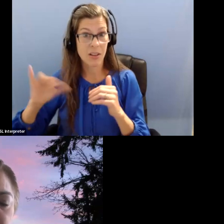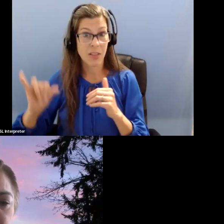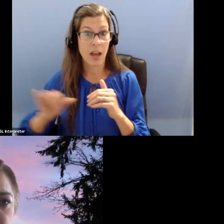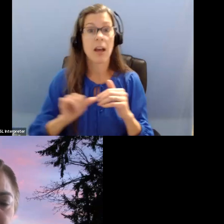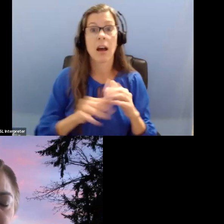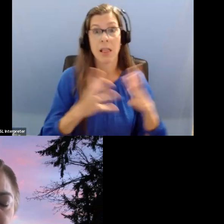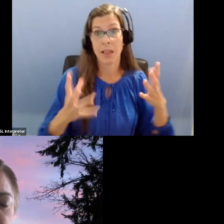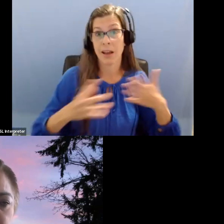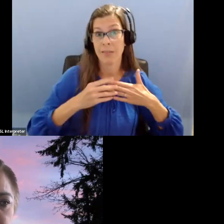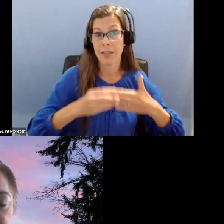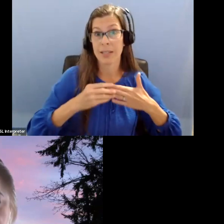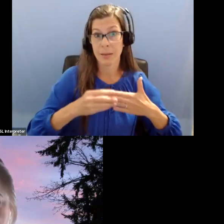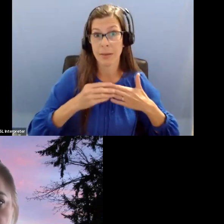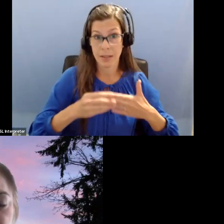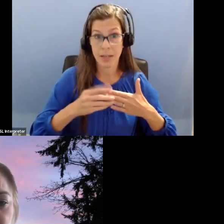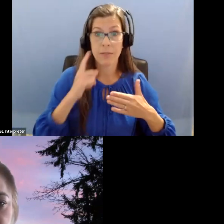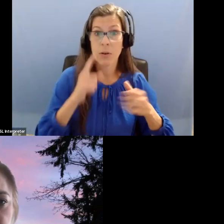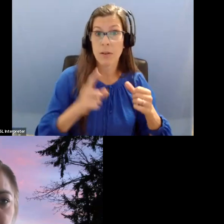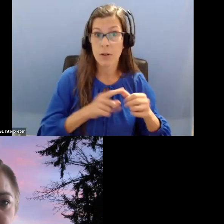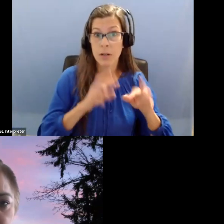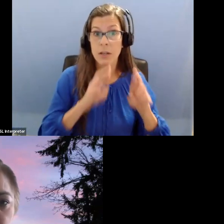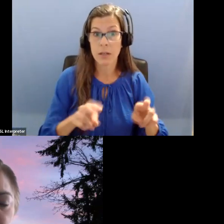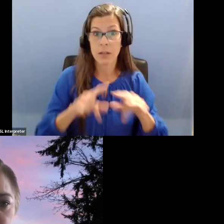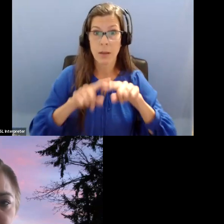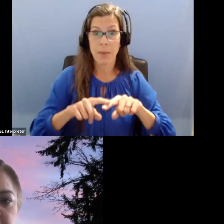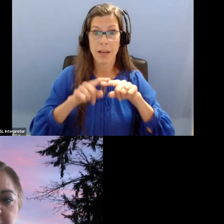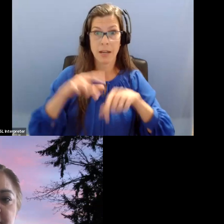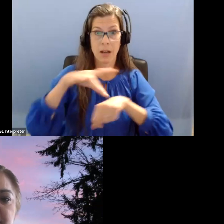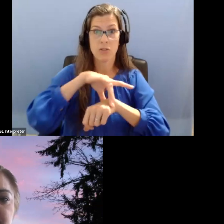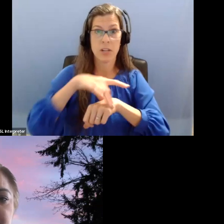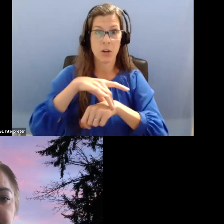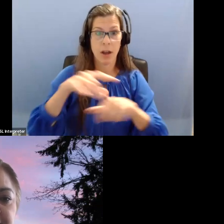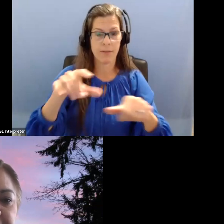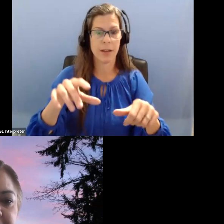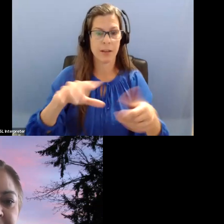looks like given the geographic areas that we all come from.